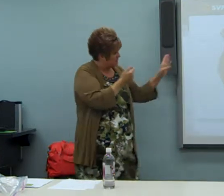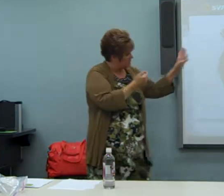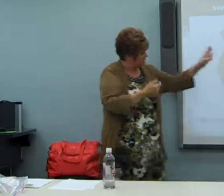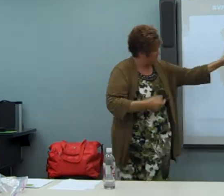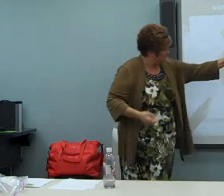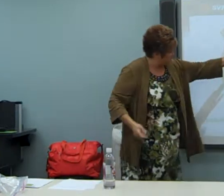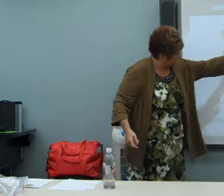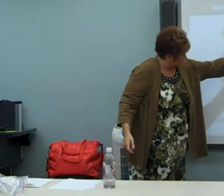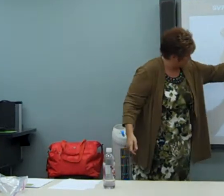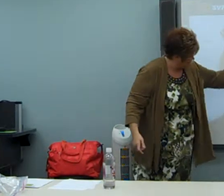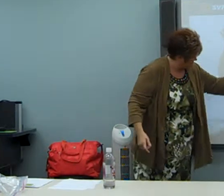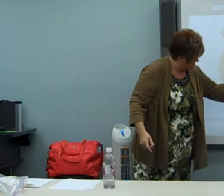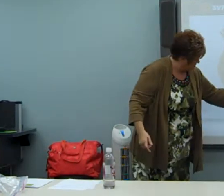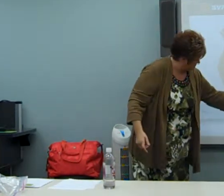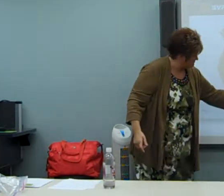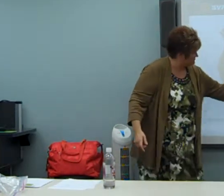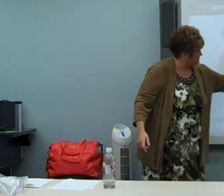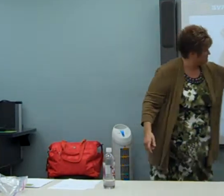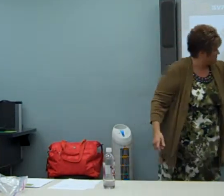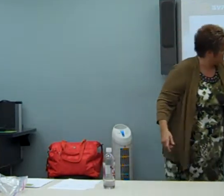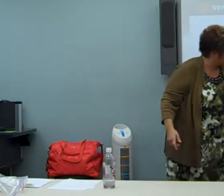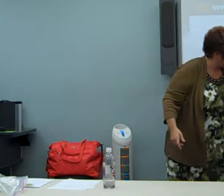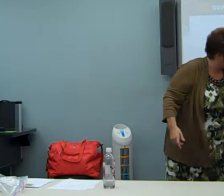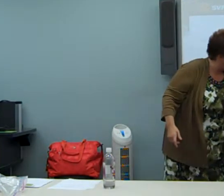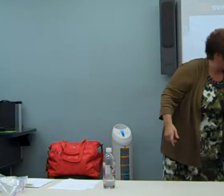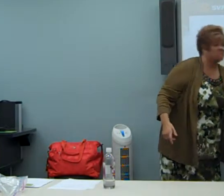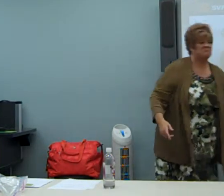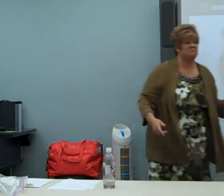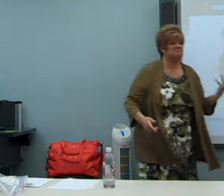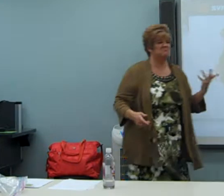Before we had the center of control, it was kind of,